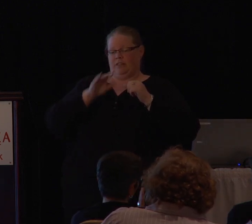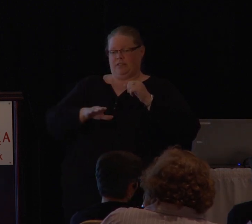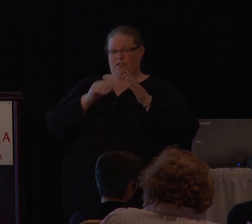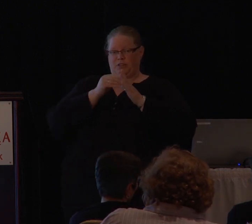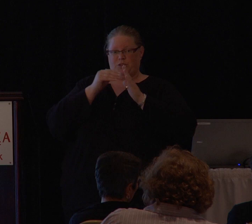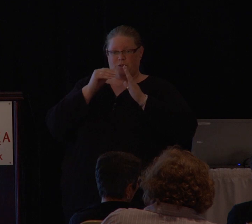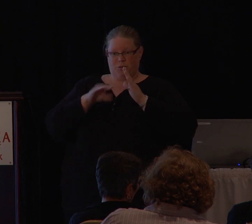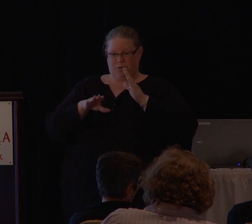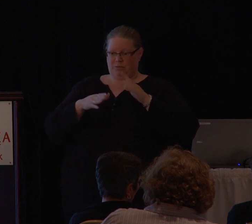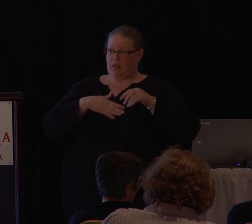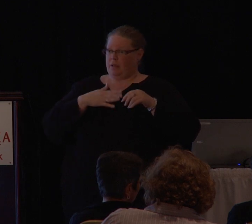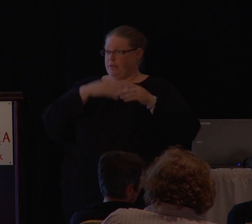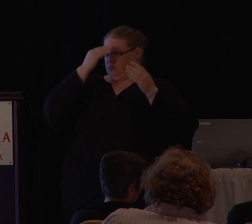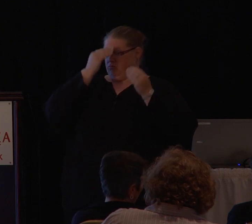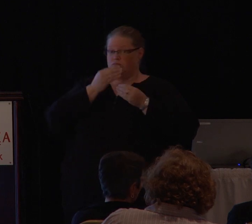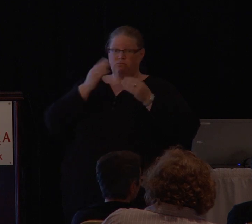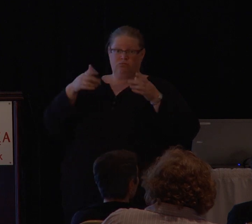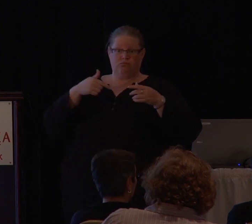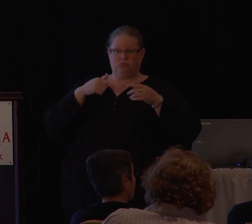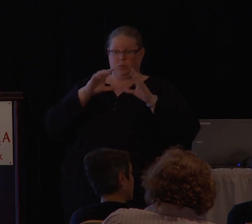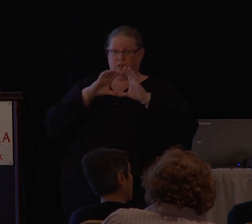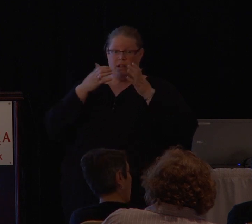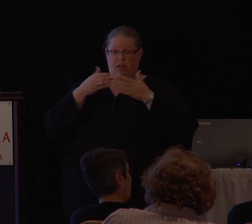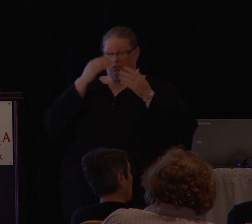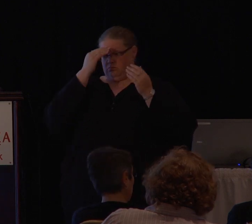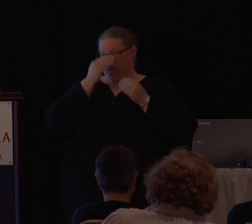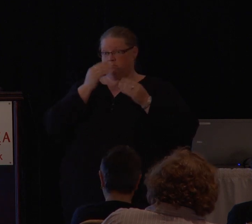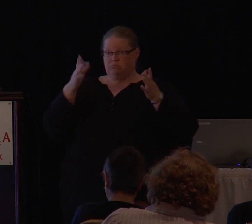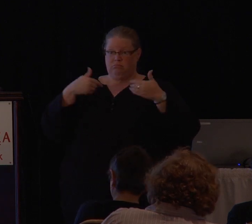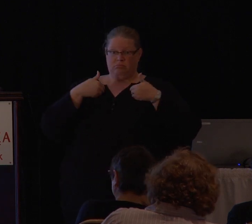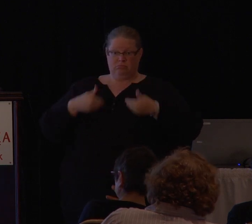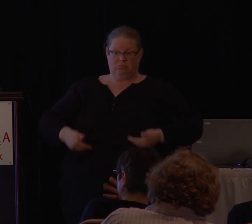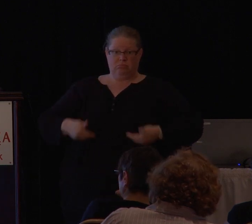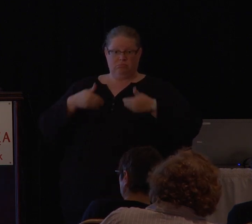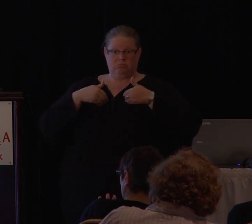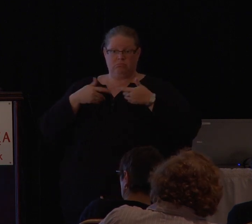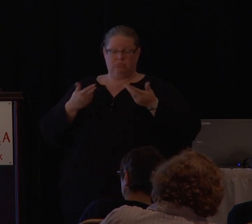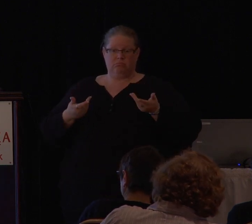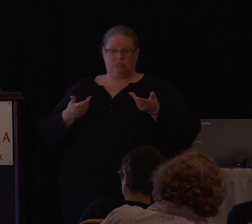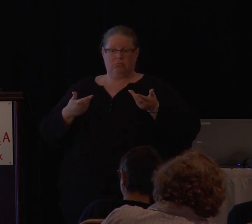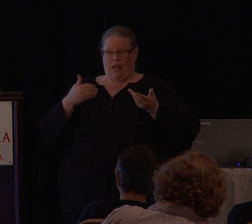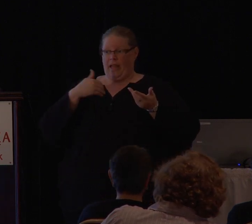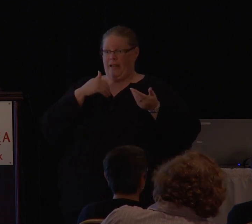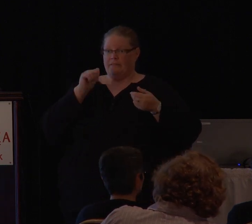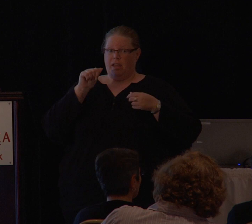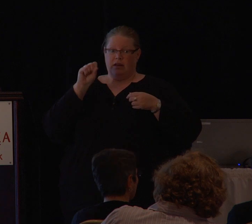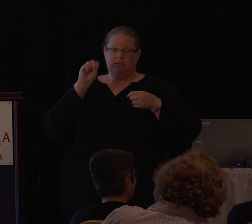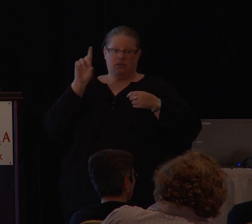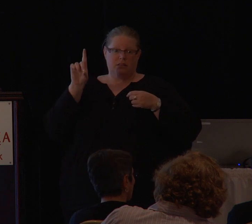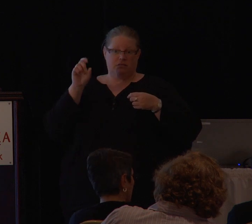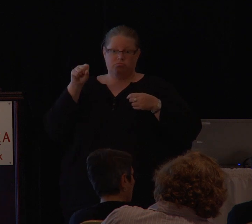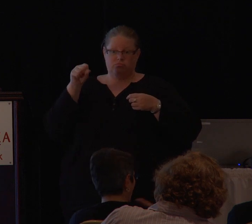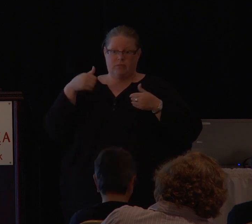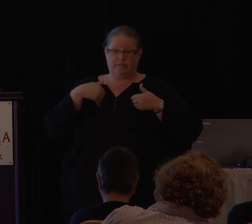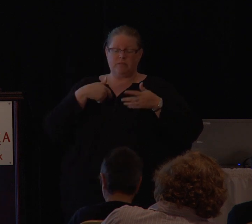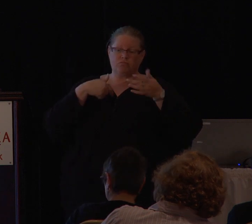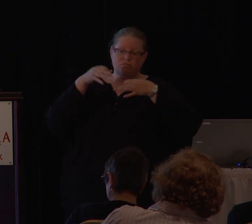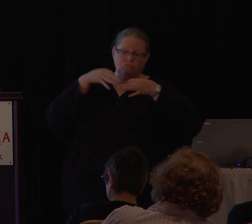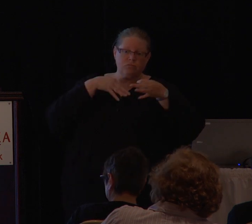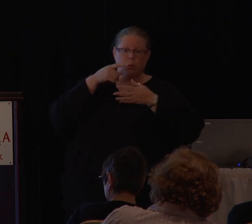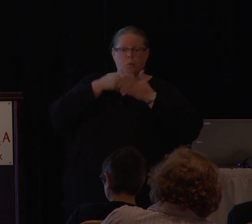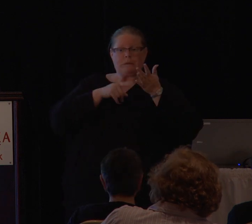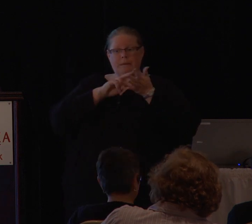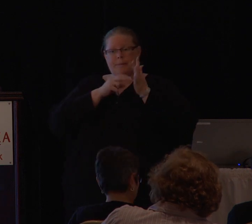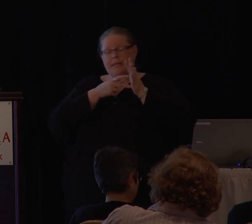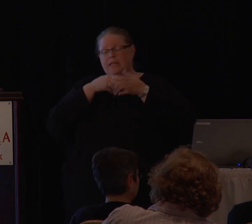to self-disclose to the class. He said, here I am, I have ASD, and he told the kids about it, and he